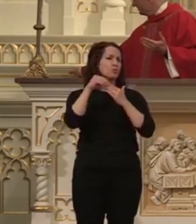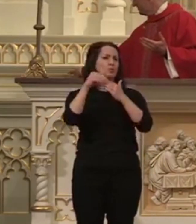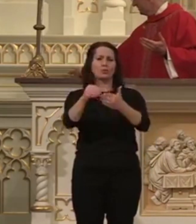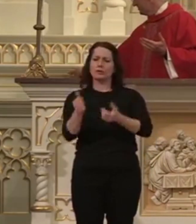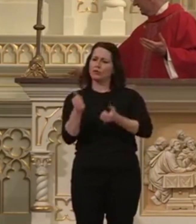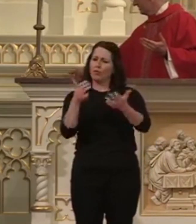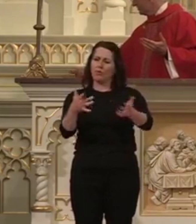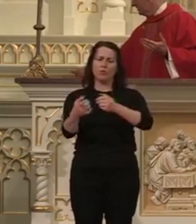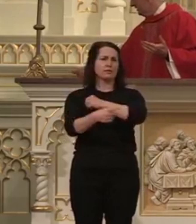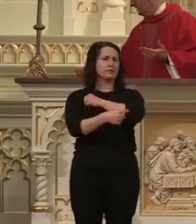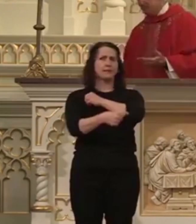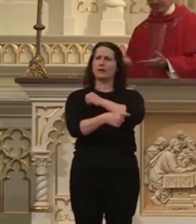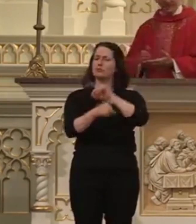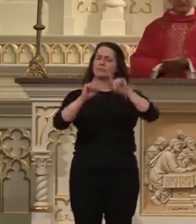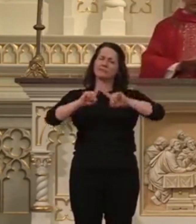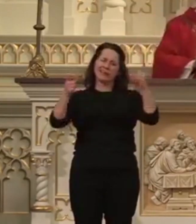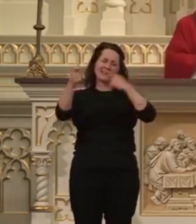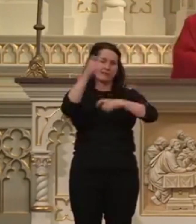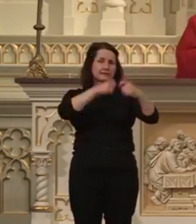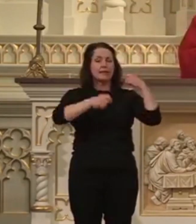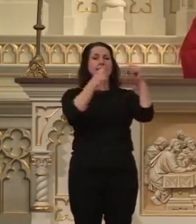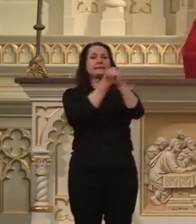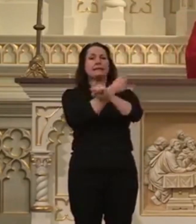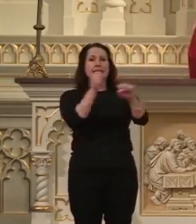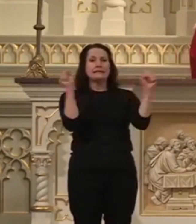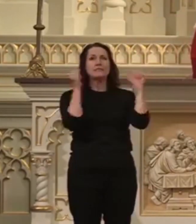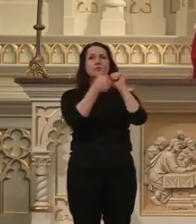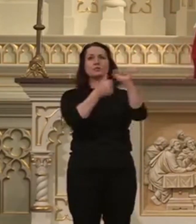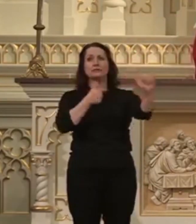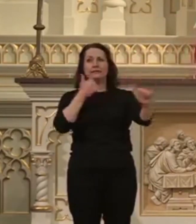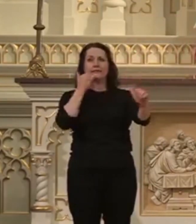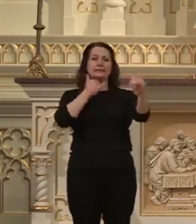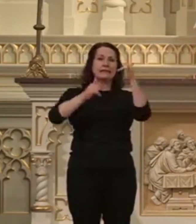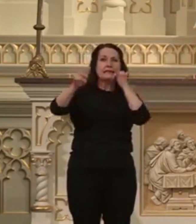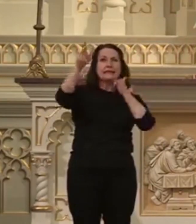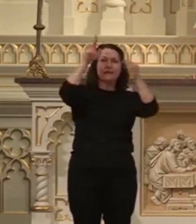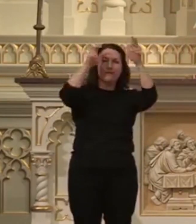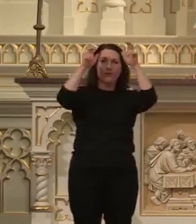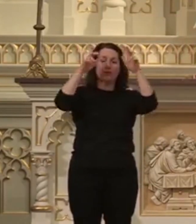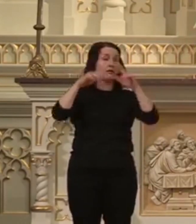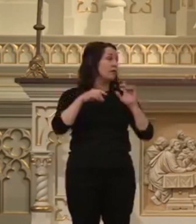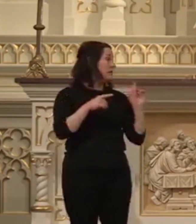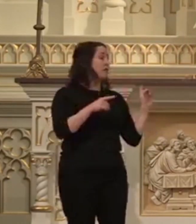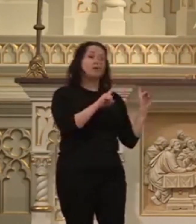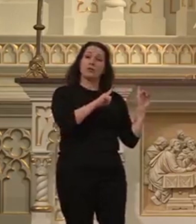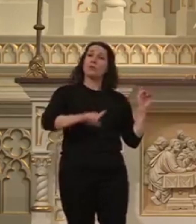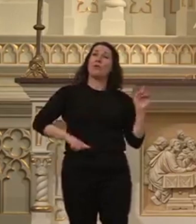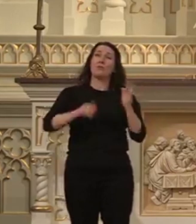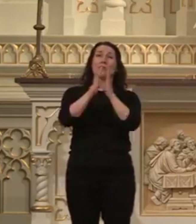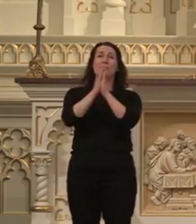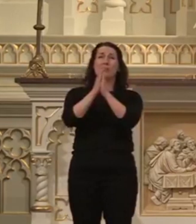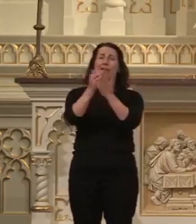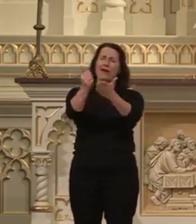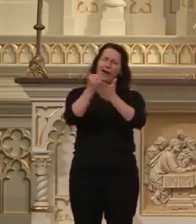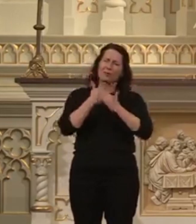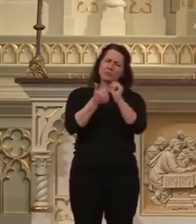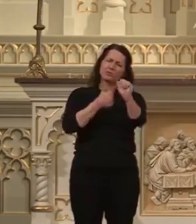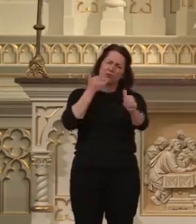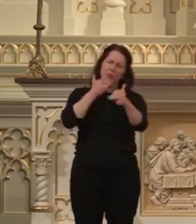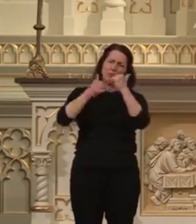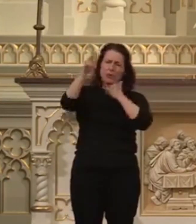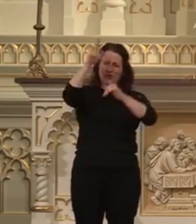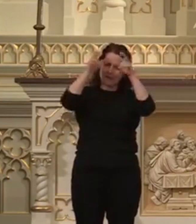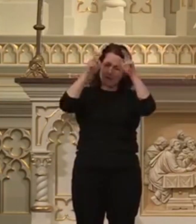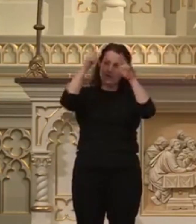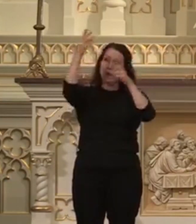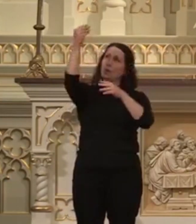not into temptation, but deliver us from evil. Deliver us, Lord, we pray, from every evil. Graciously